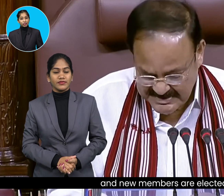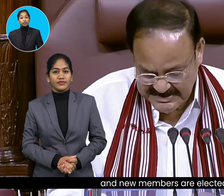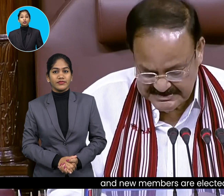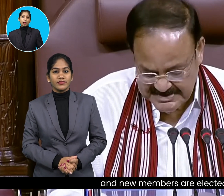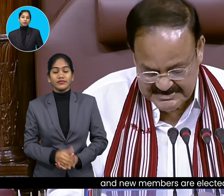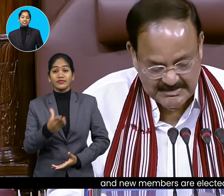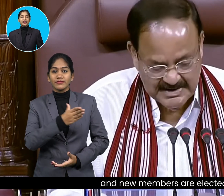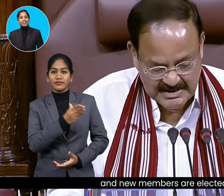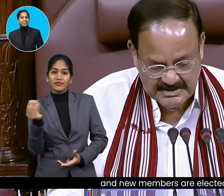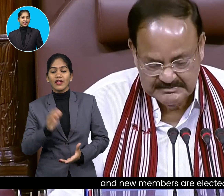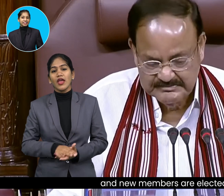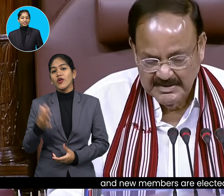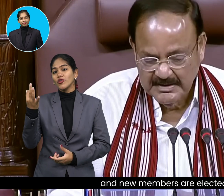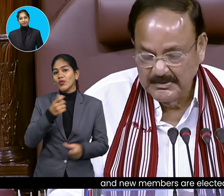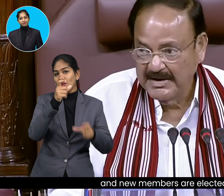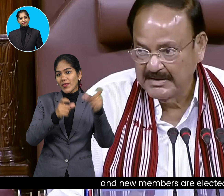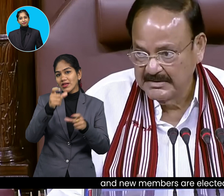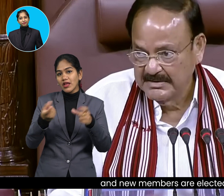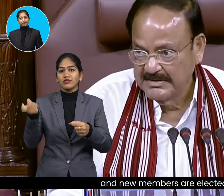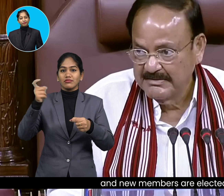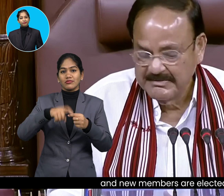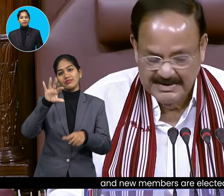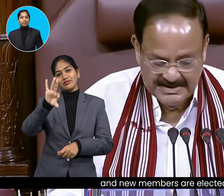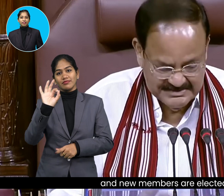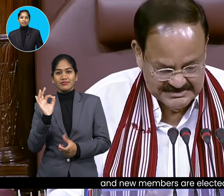and new members are elected.